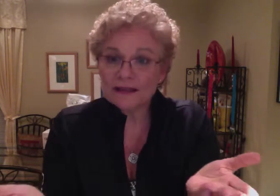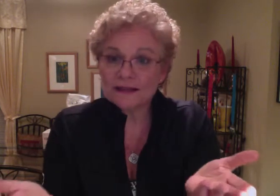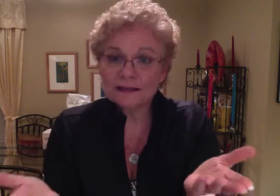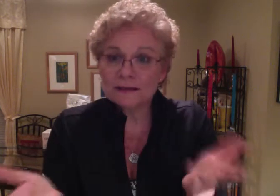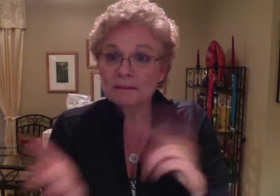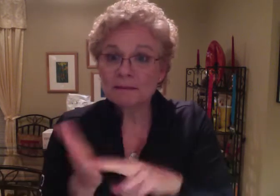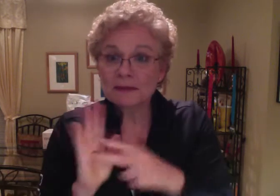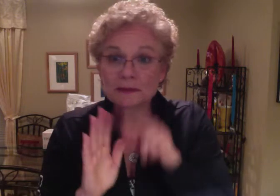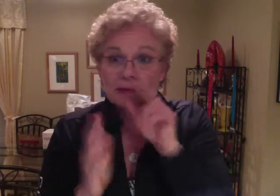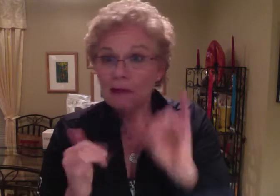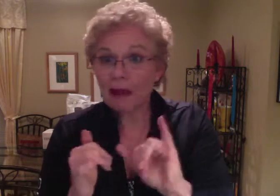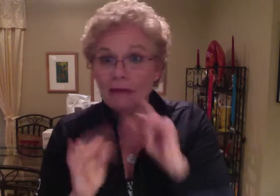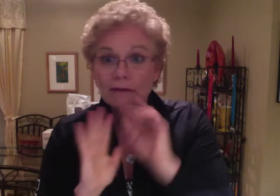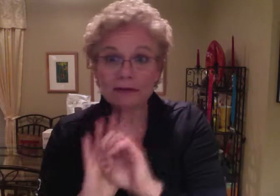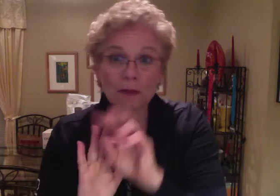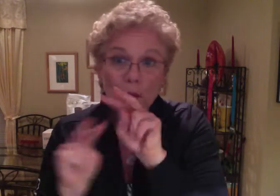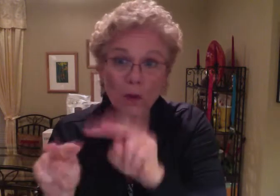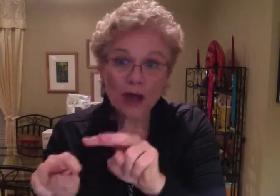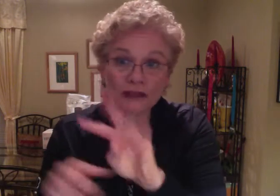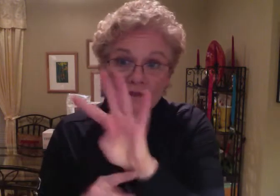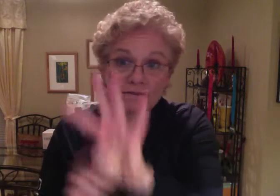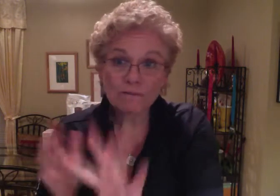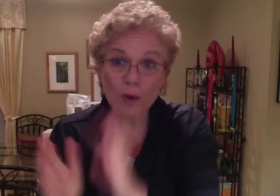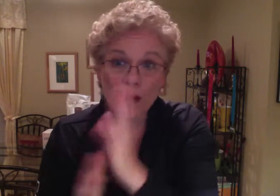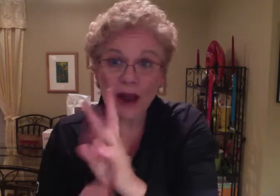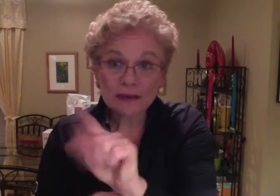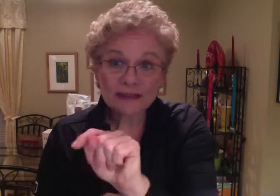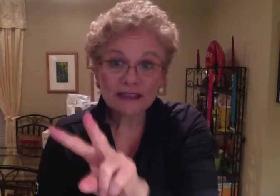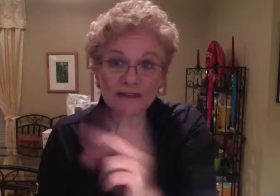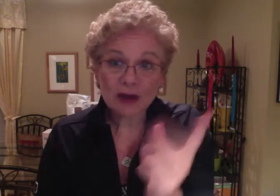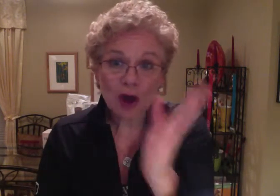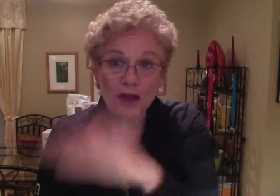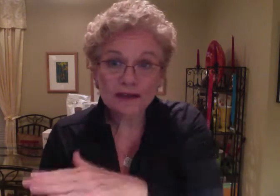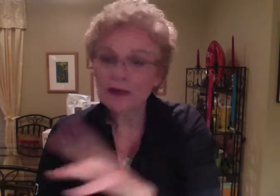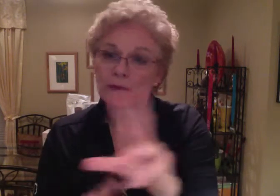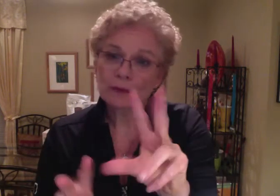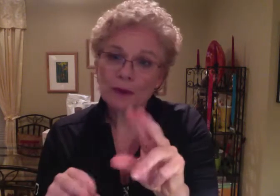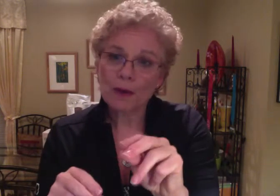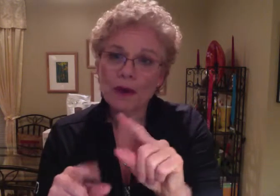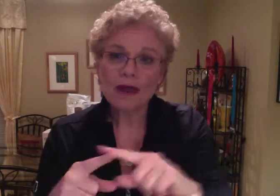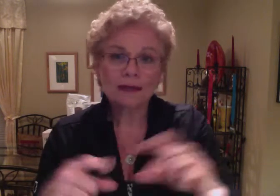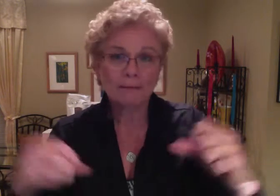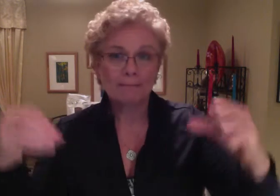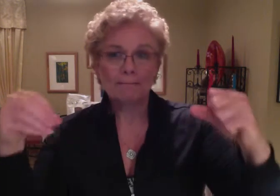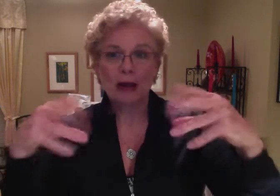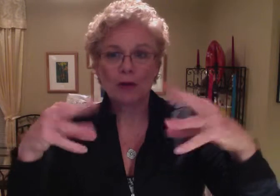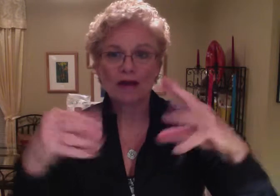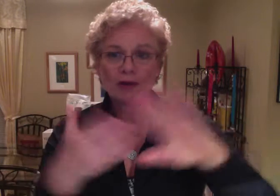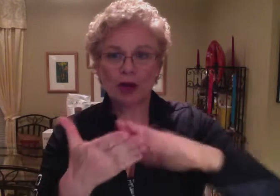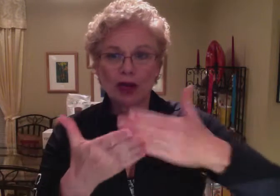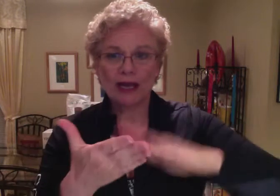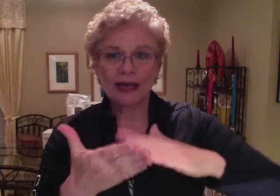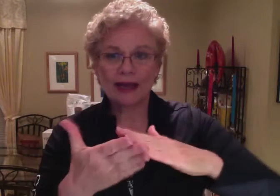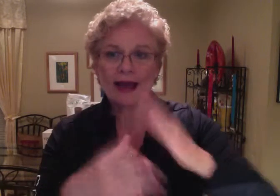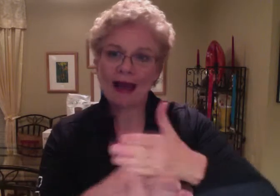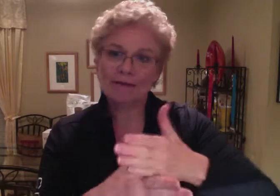a day, which the average American does, which isn't cooking most of their meals in the microwave, which the average American does, or they go